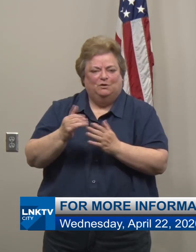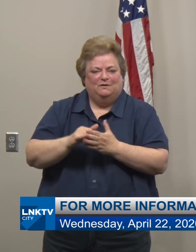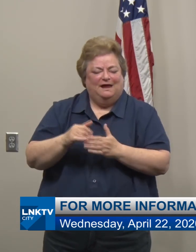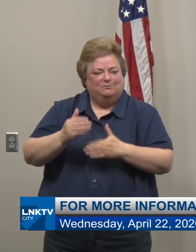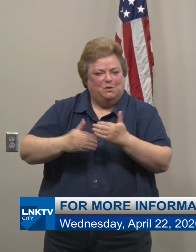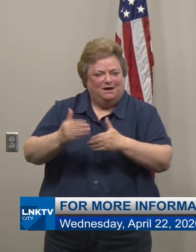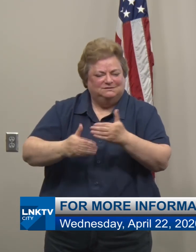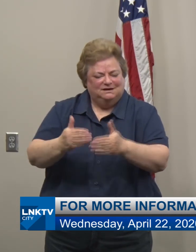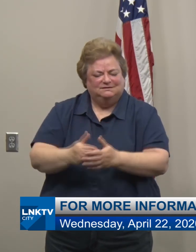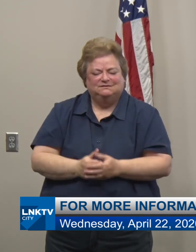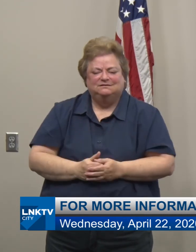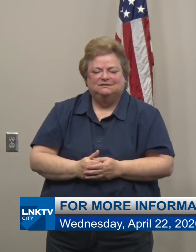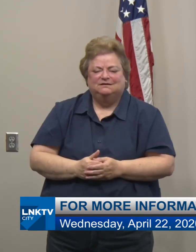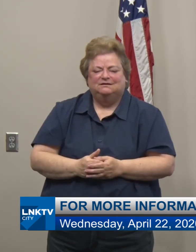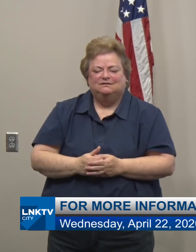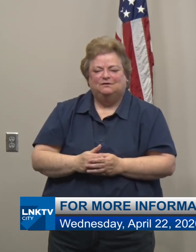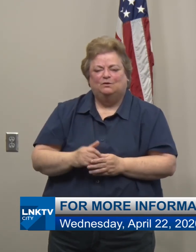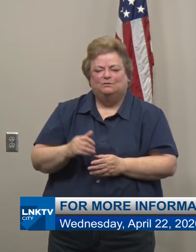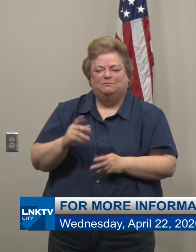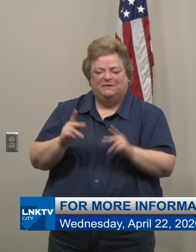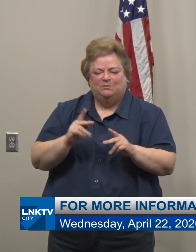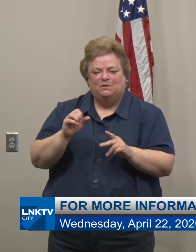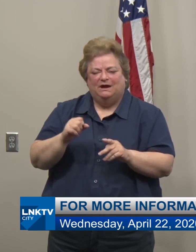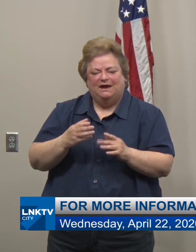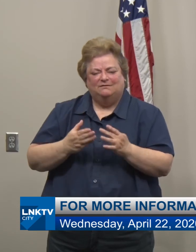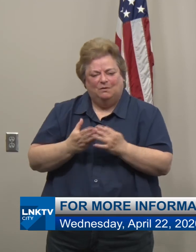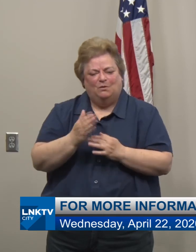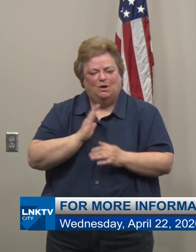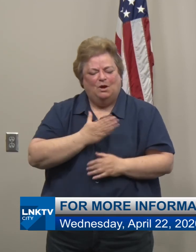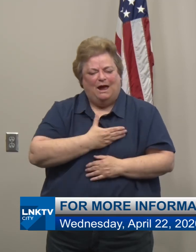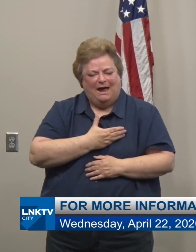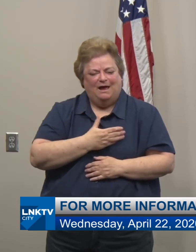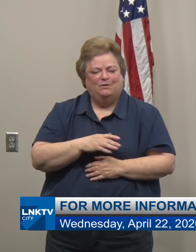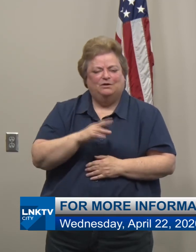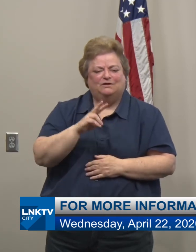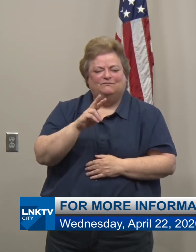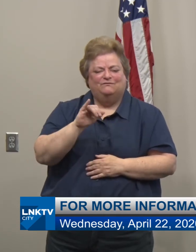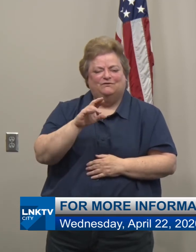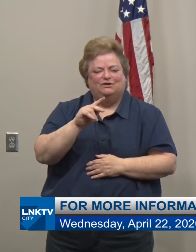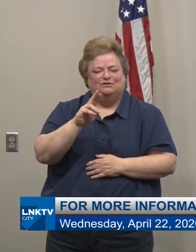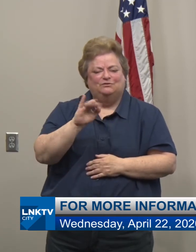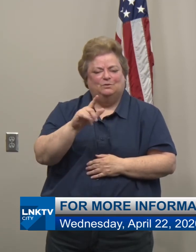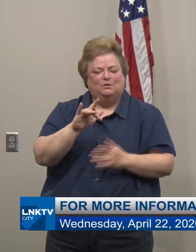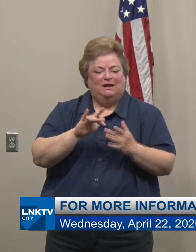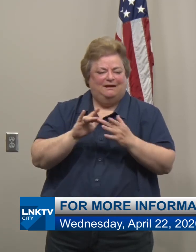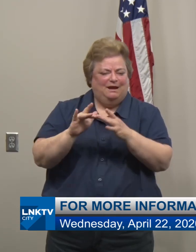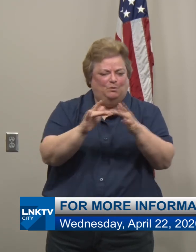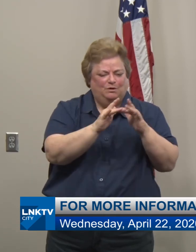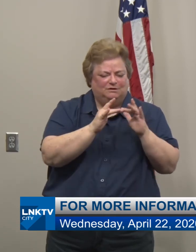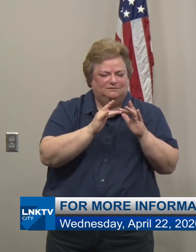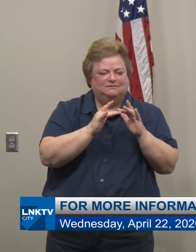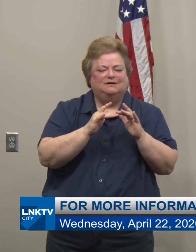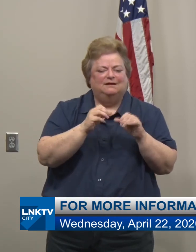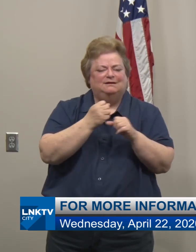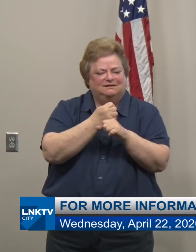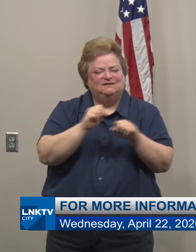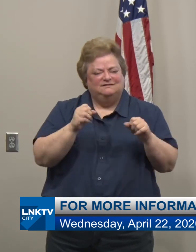for people to zoom into our virtual networks and to be able to do that in a way that was